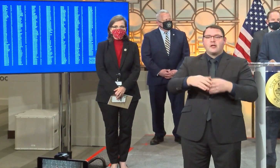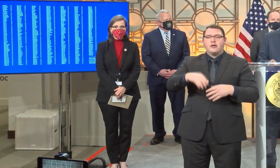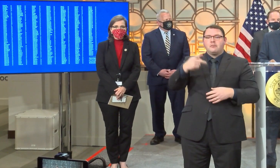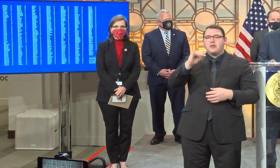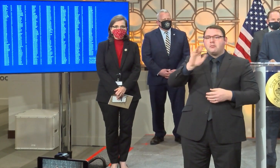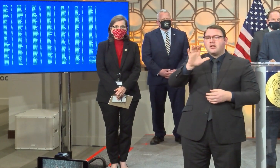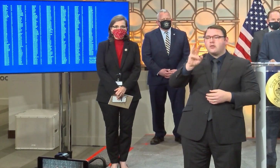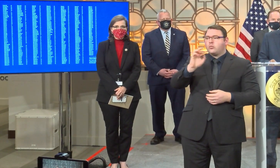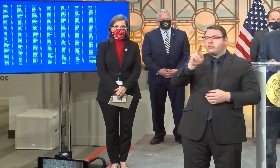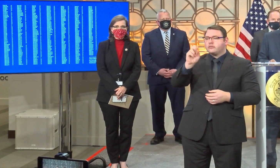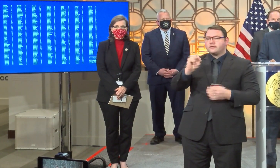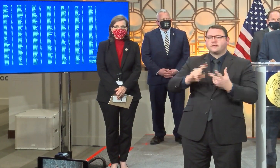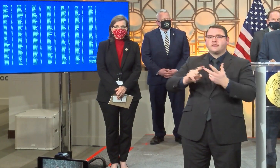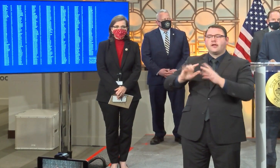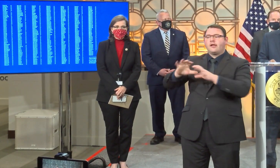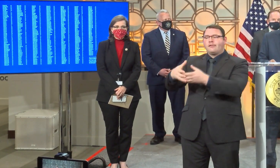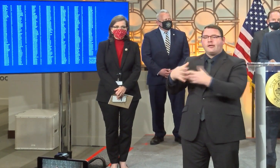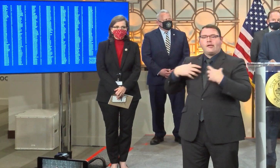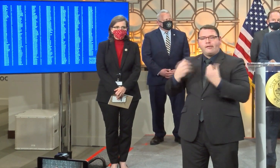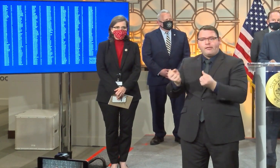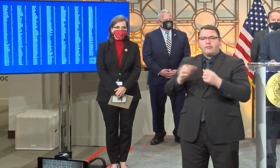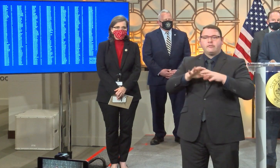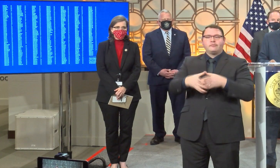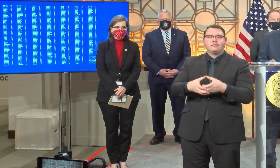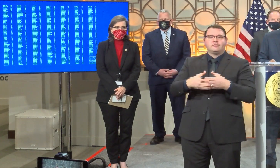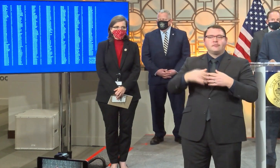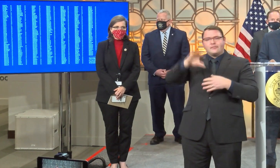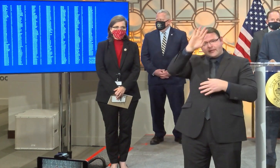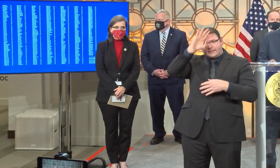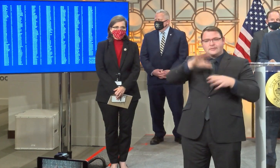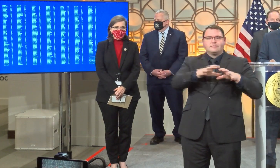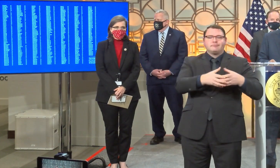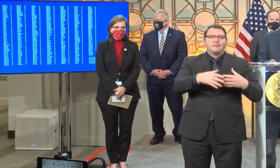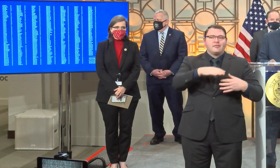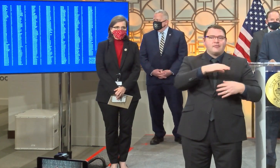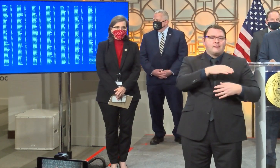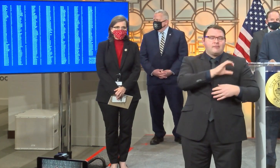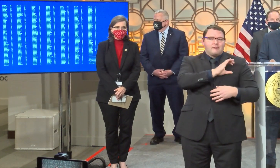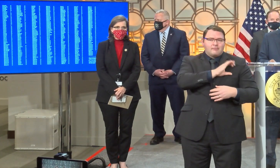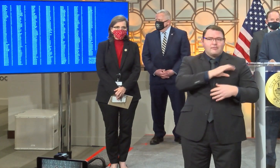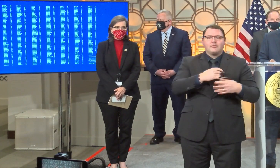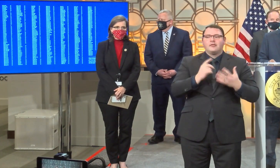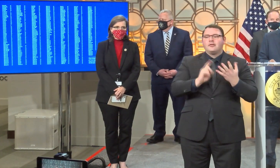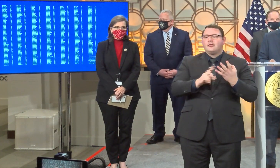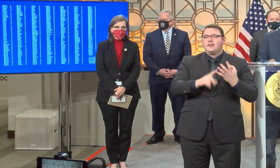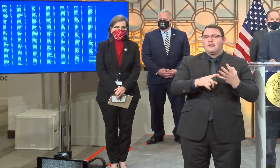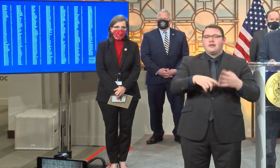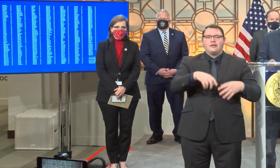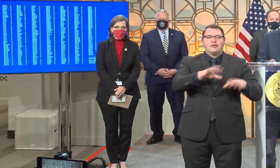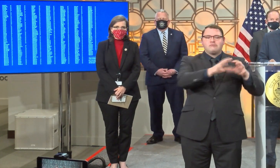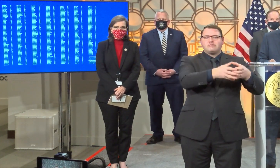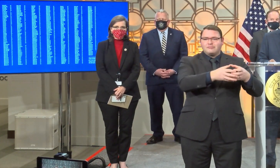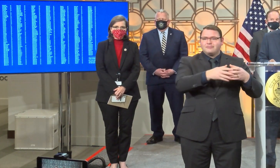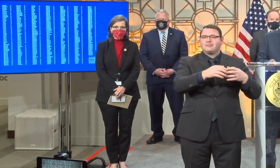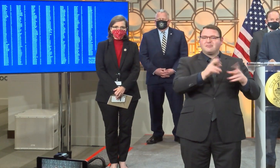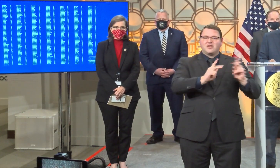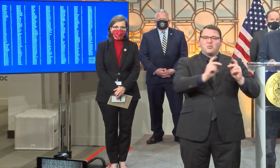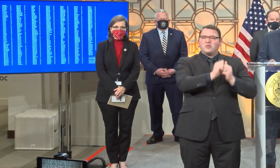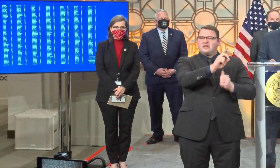Fire, the Office of Persons with Disabilities, as well as our partners at Harris County, Metro, and